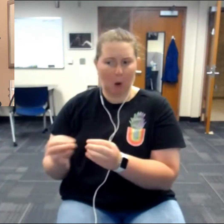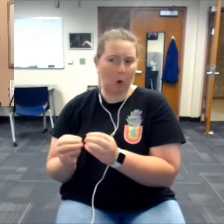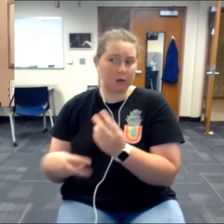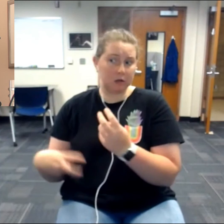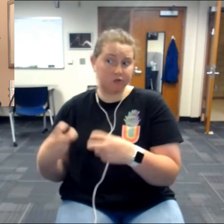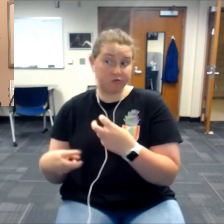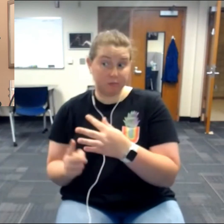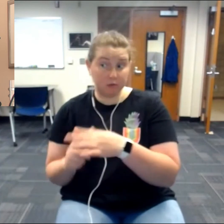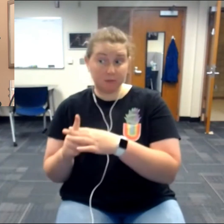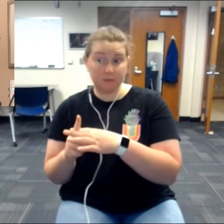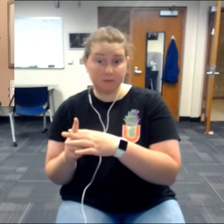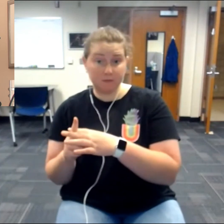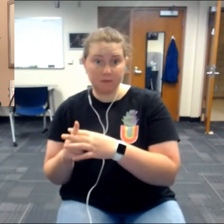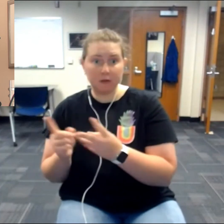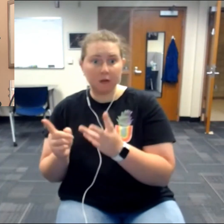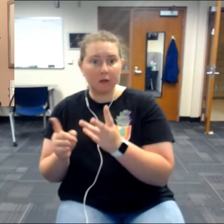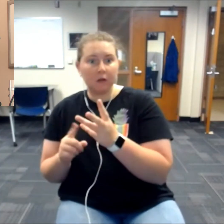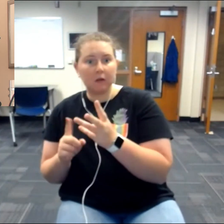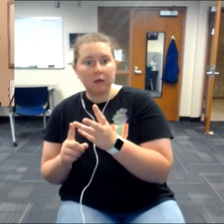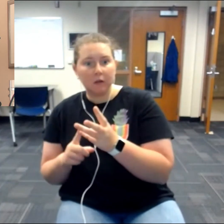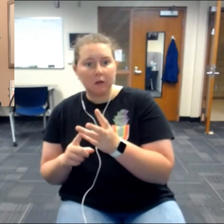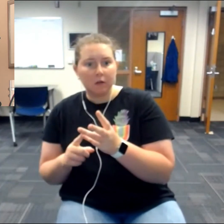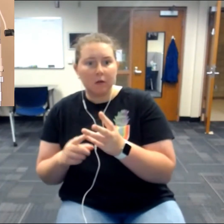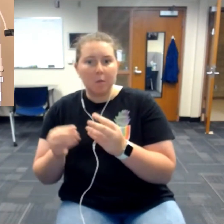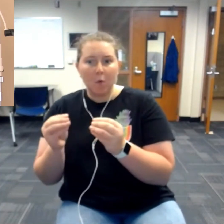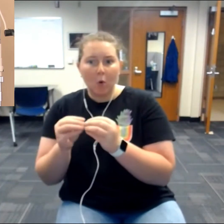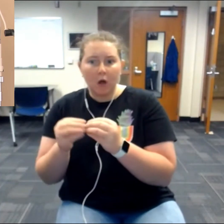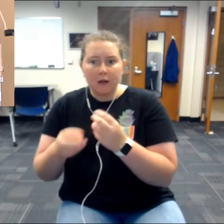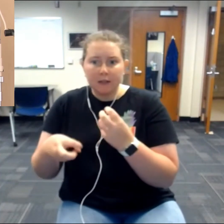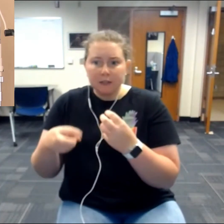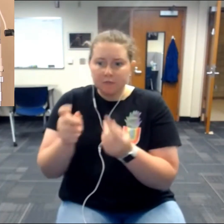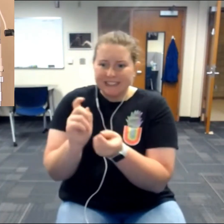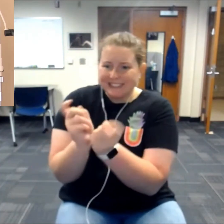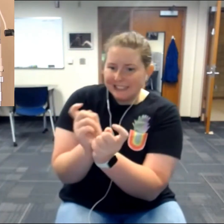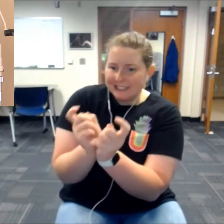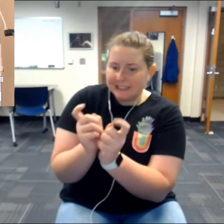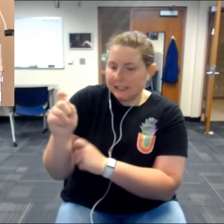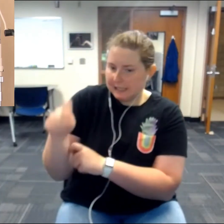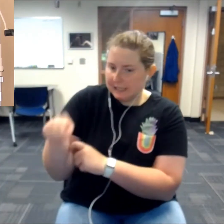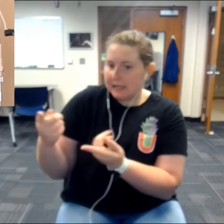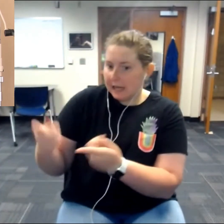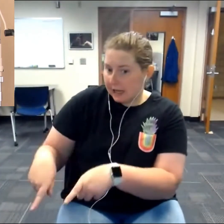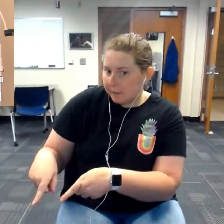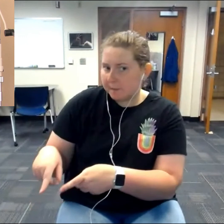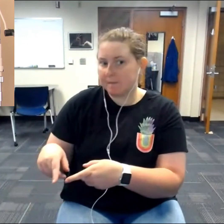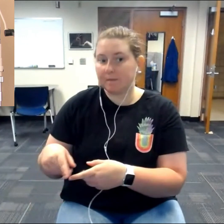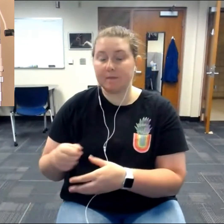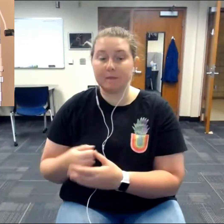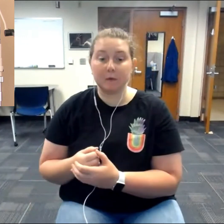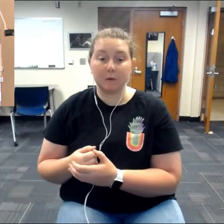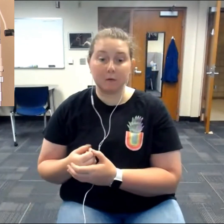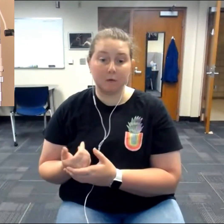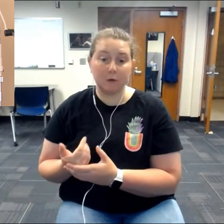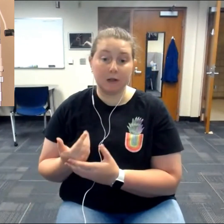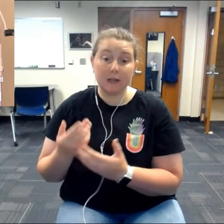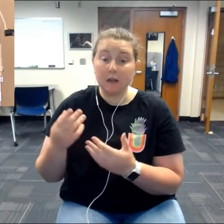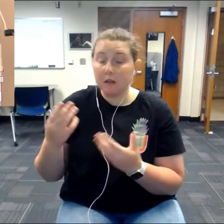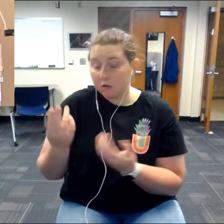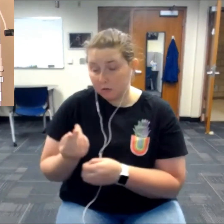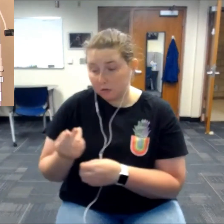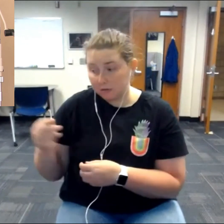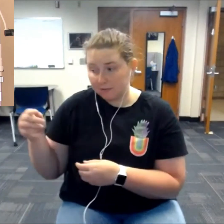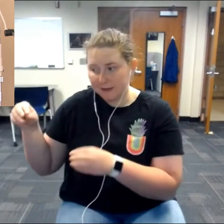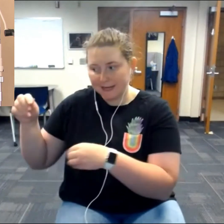take place, or precautions that should be done. When we're in our exam room, we use special microscopes to examine the quality